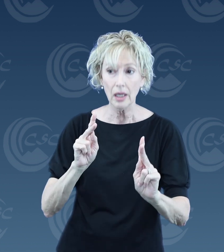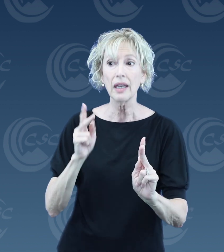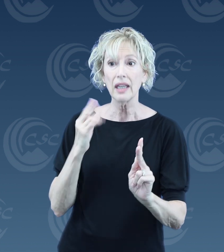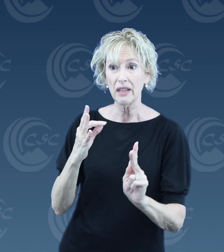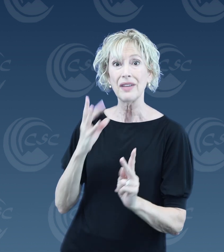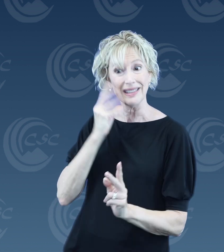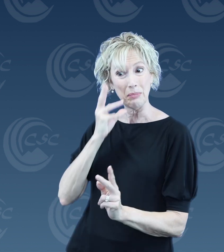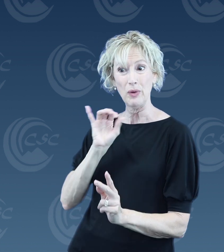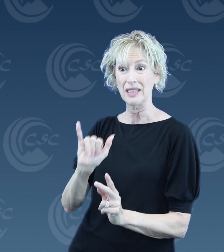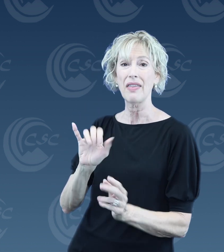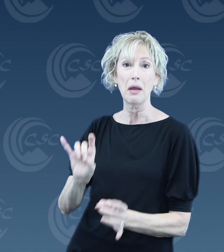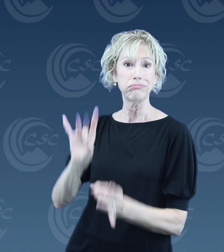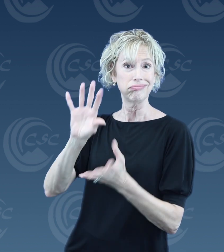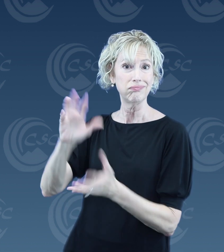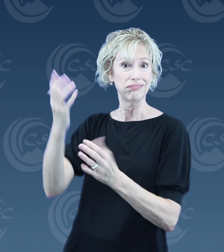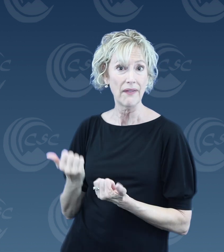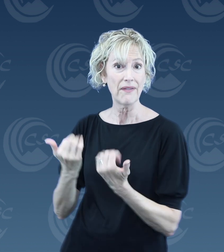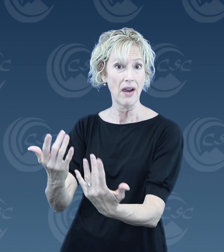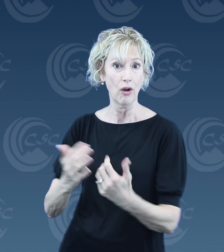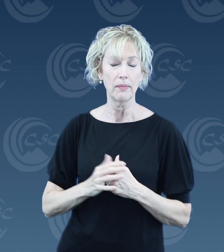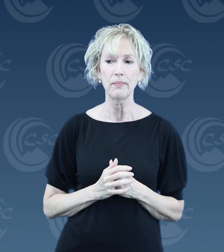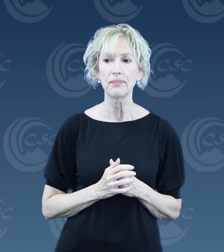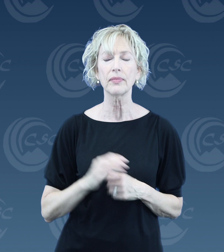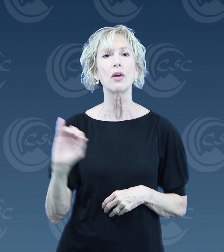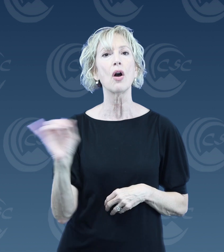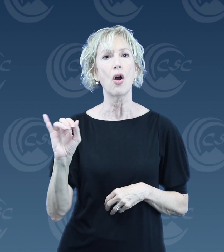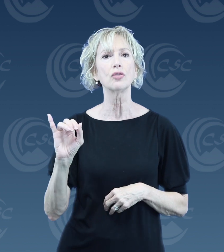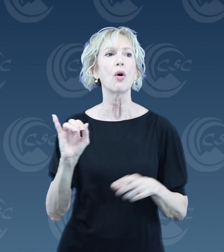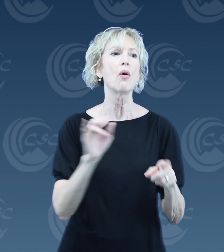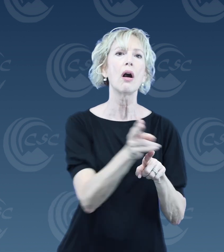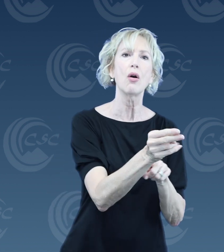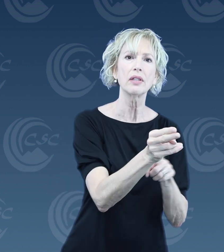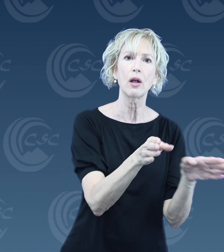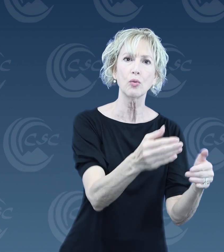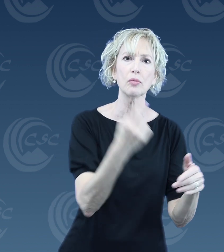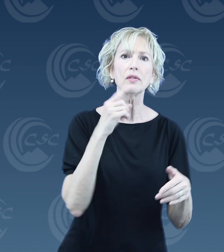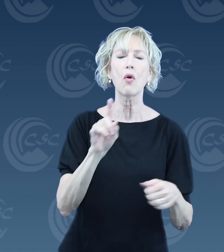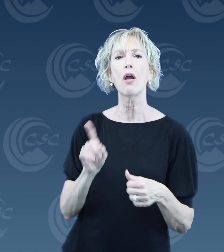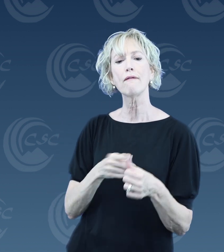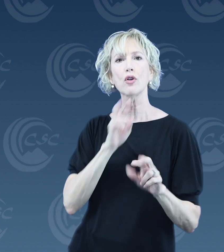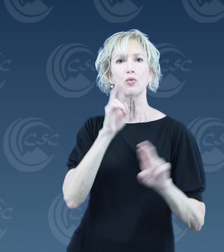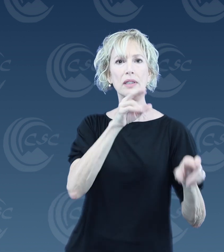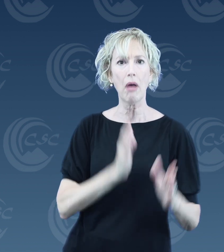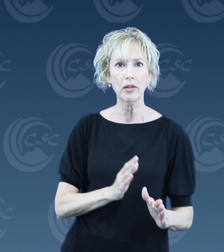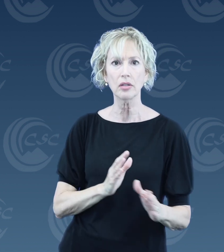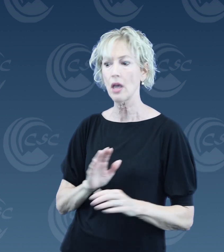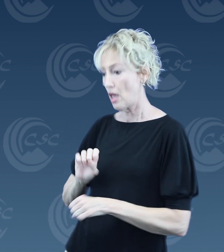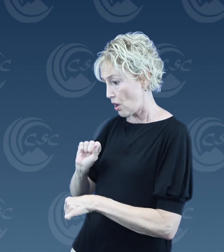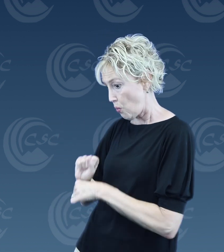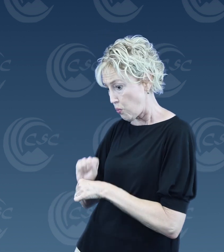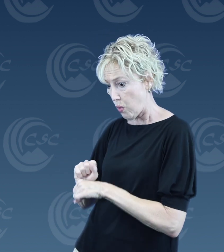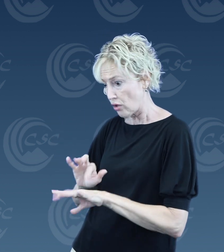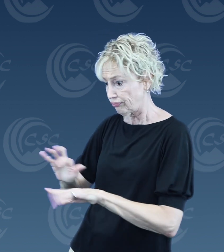been victims of this terrible fire. We'll also have additional hotel rooms for first responders, so that they'll be able to